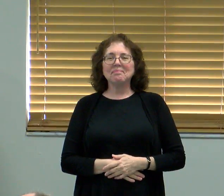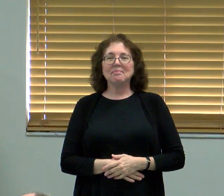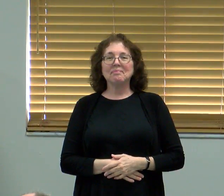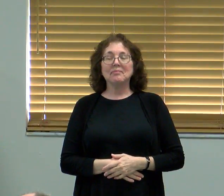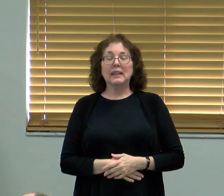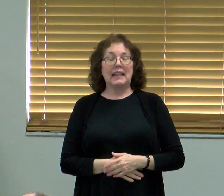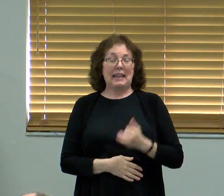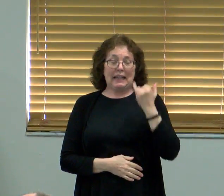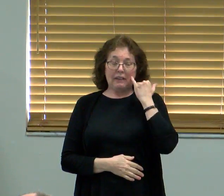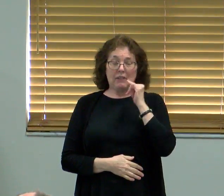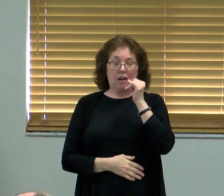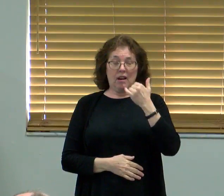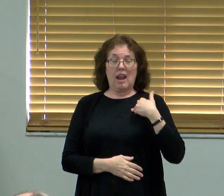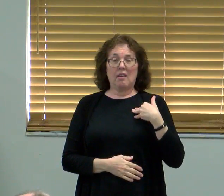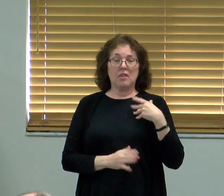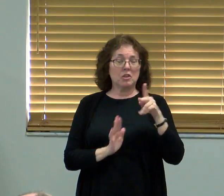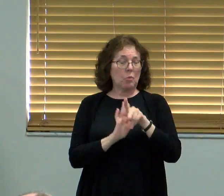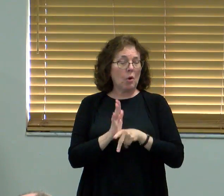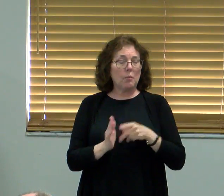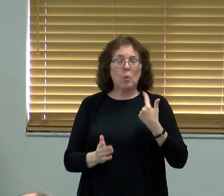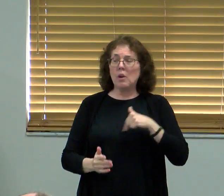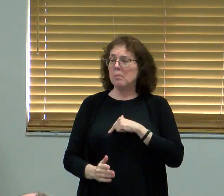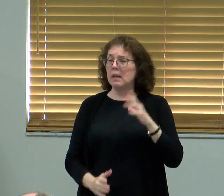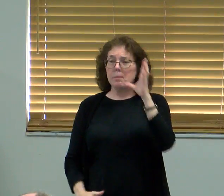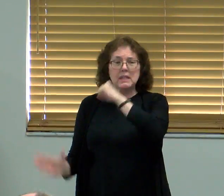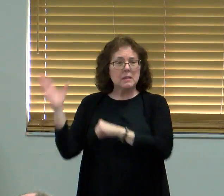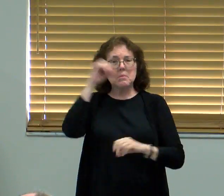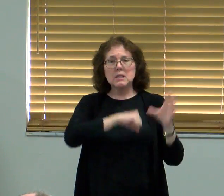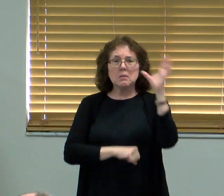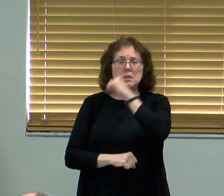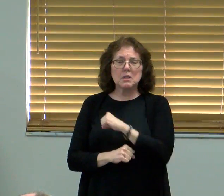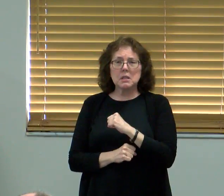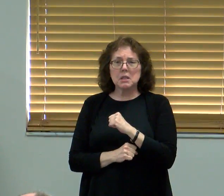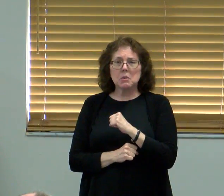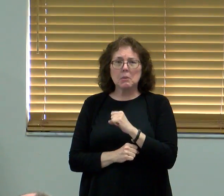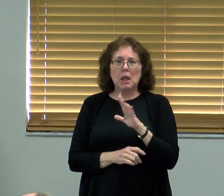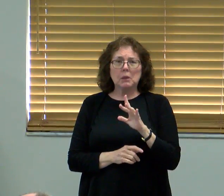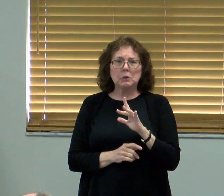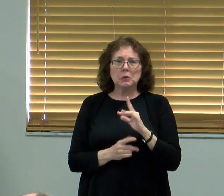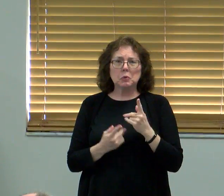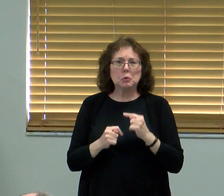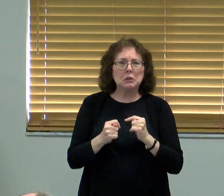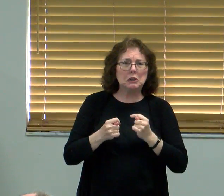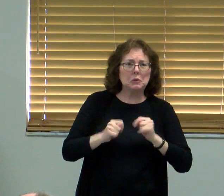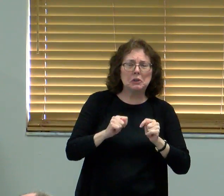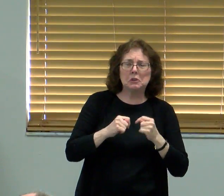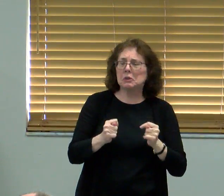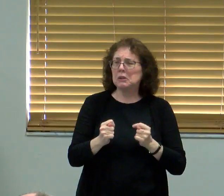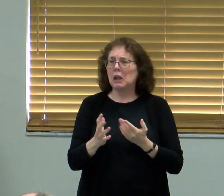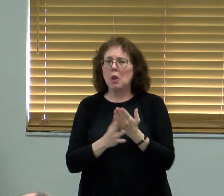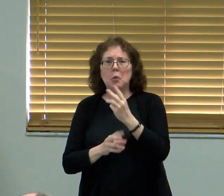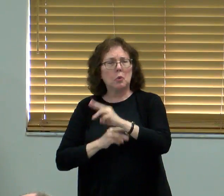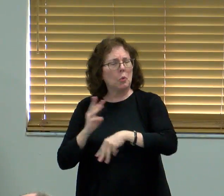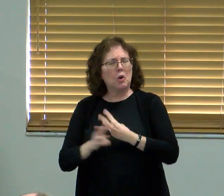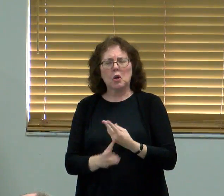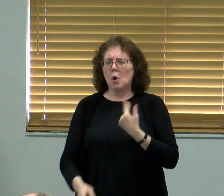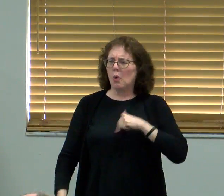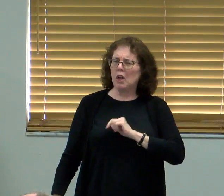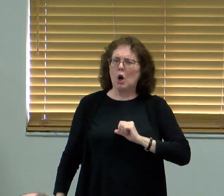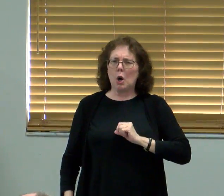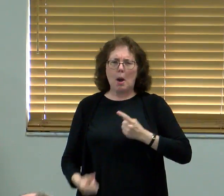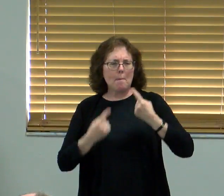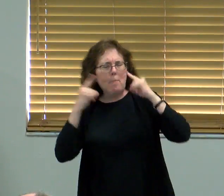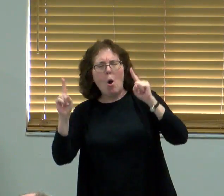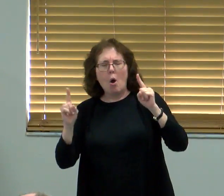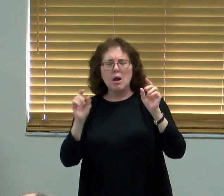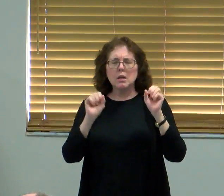Without this program, we would continue to be missing so much, and yes, we would continue to compensate and make it through the world because we are tough and we are